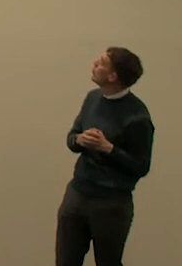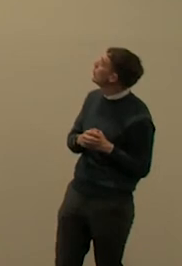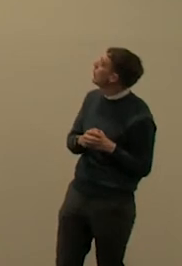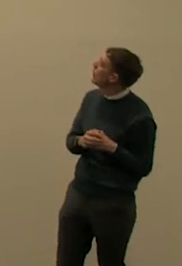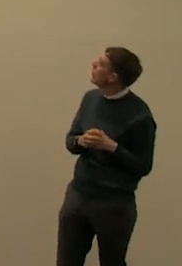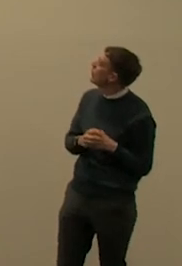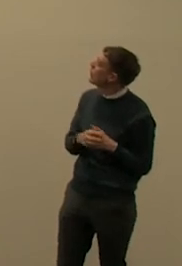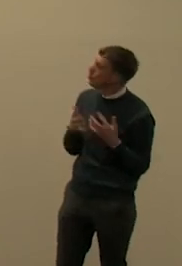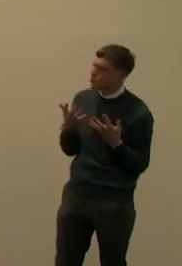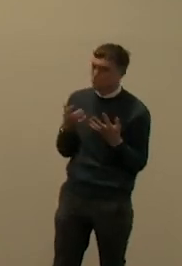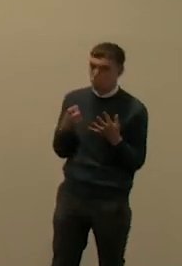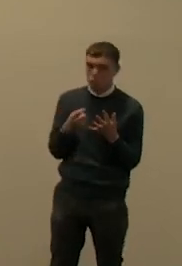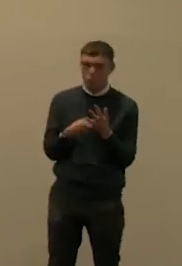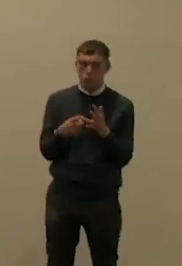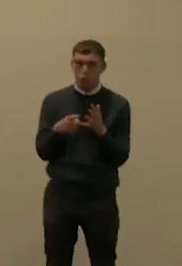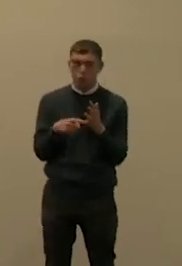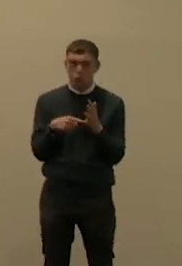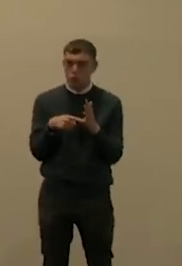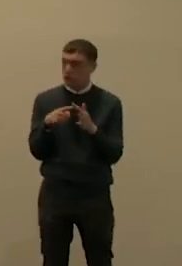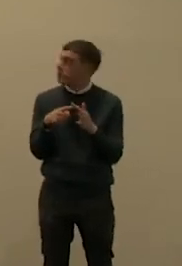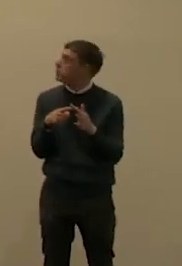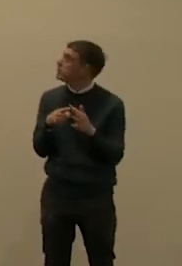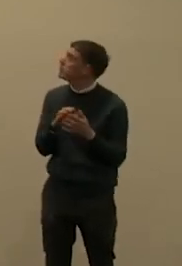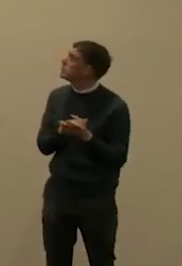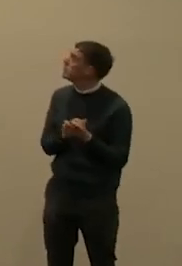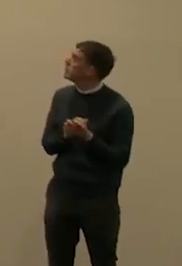the routes are automatically